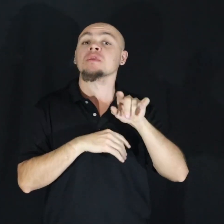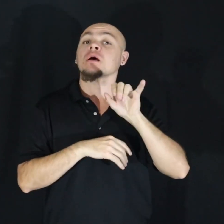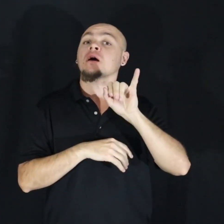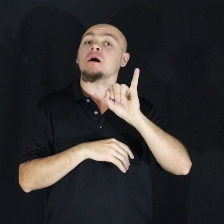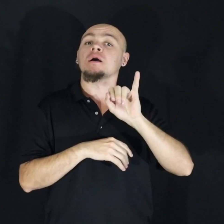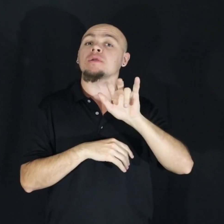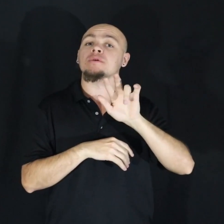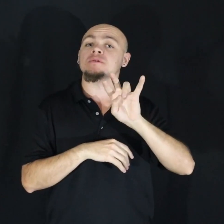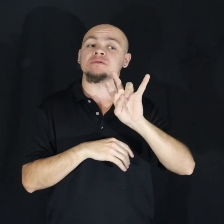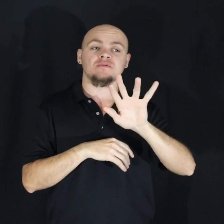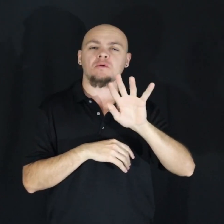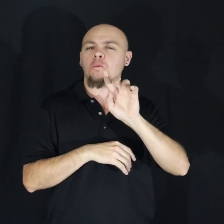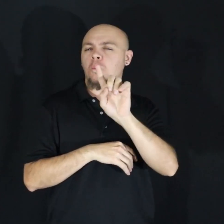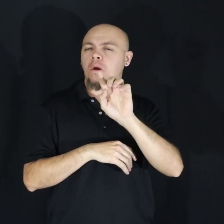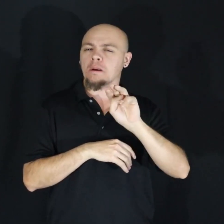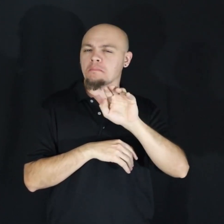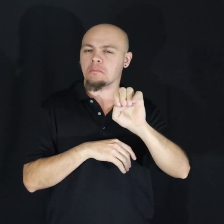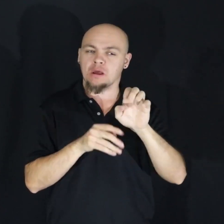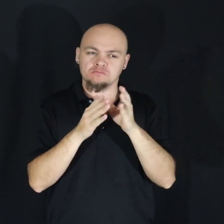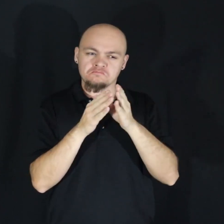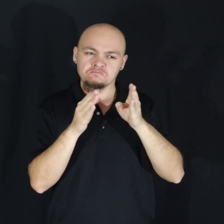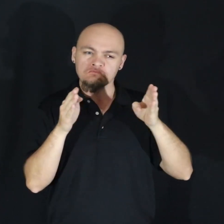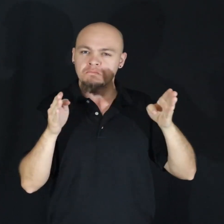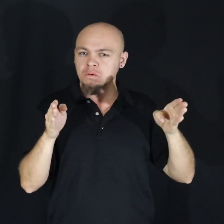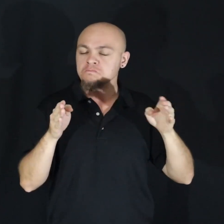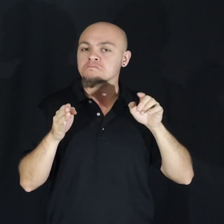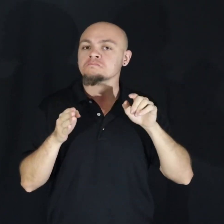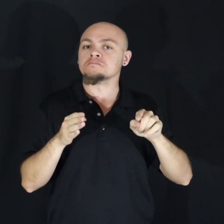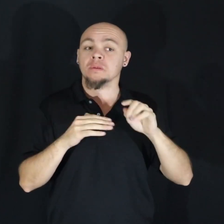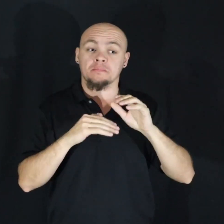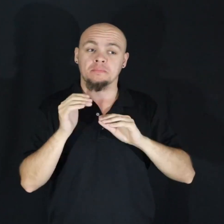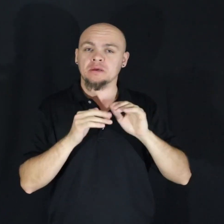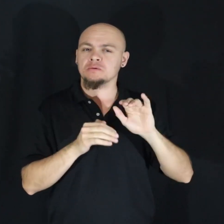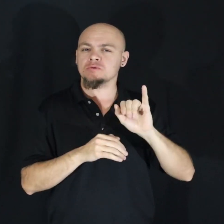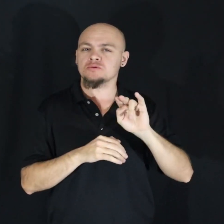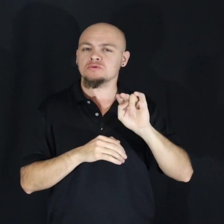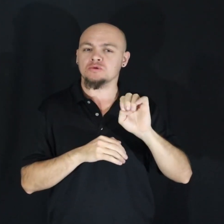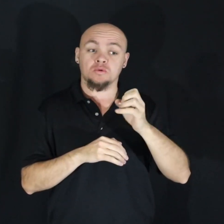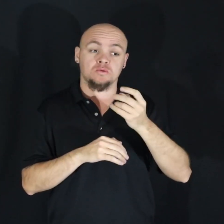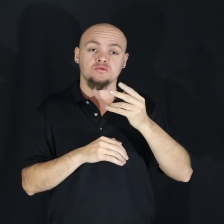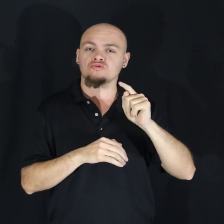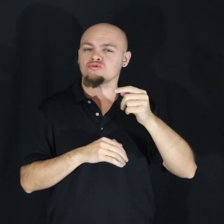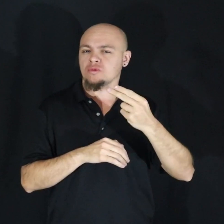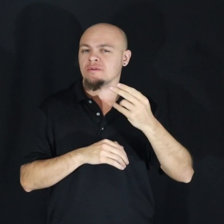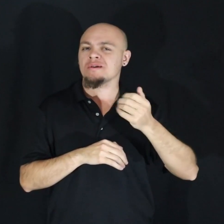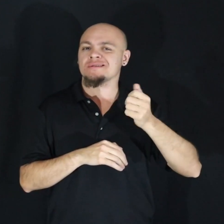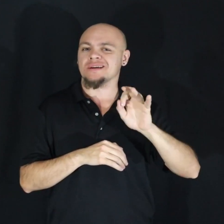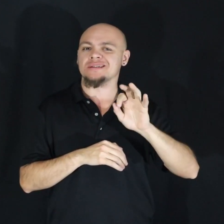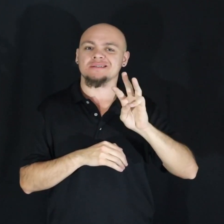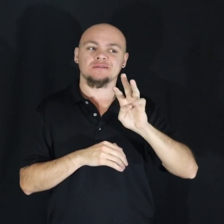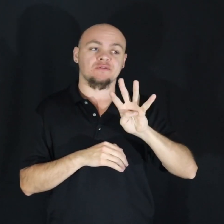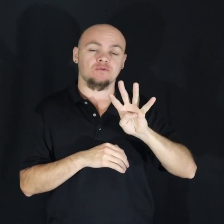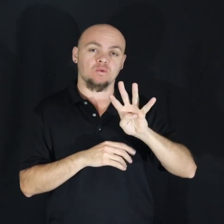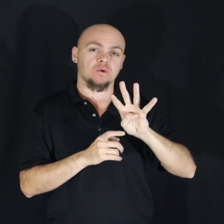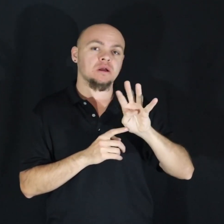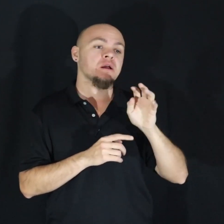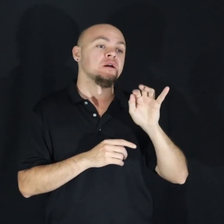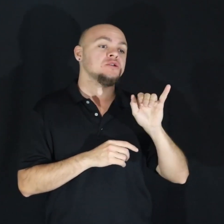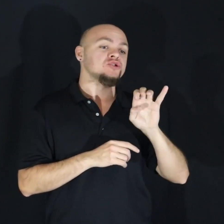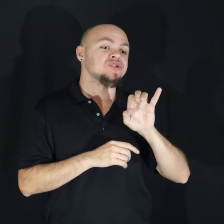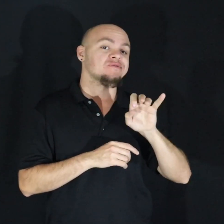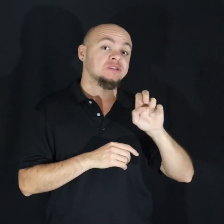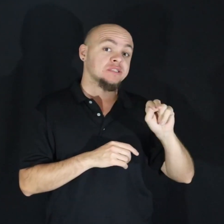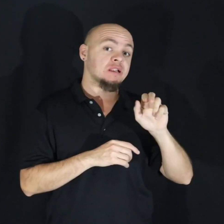I-375 is a 1 mile stretch of road that was built in June 12, 1964, connecting Jefferson Avenue and